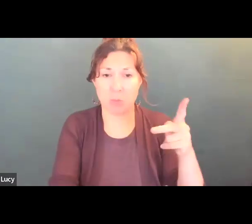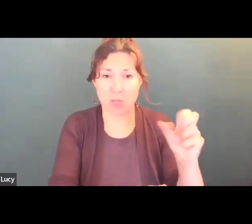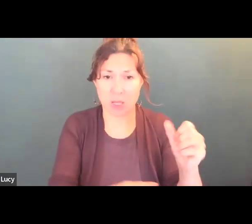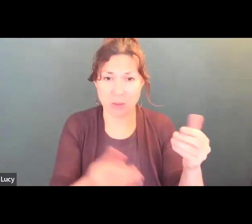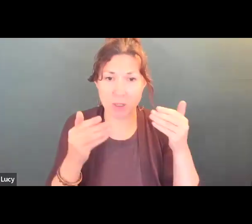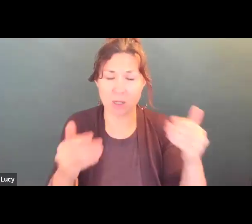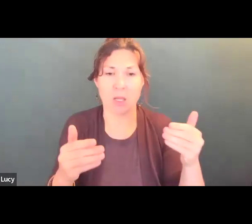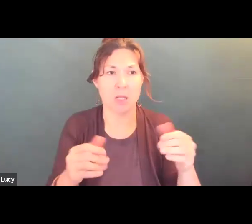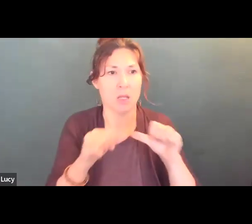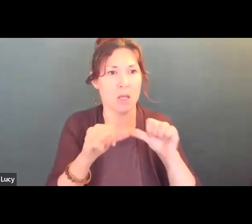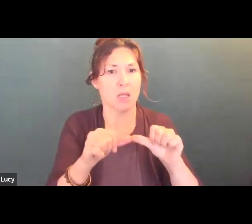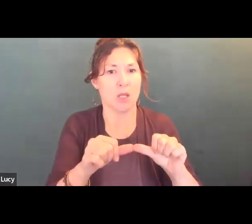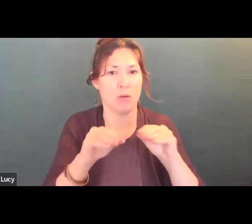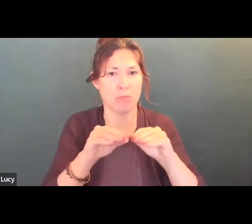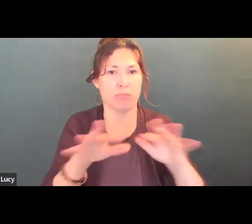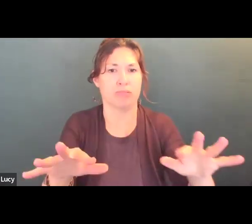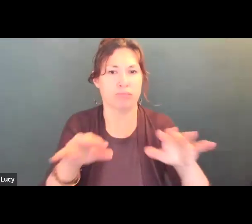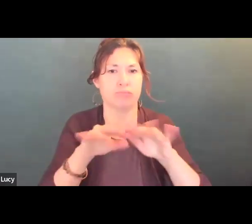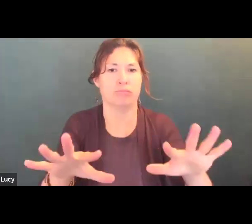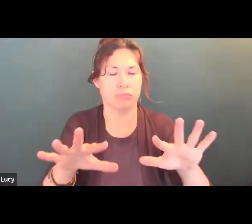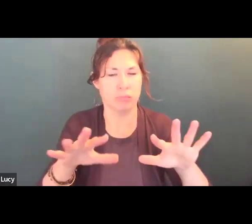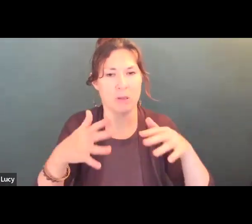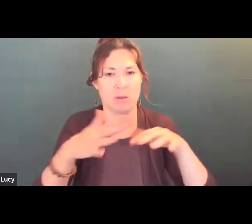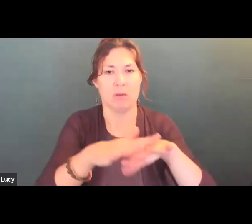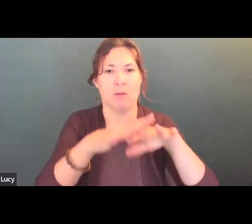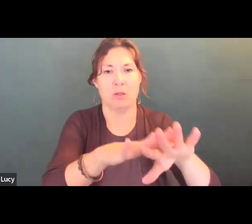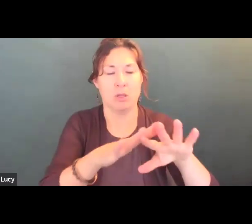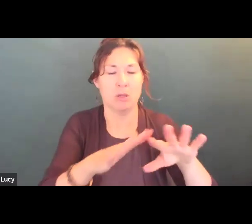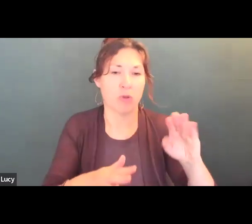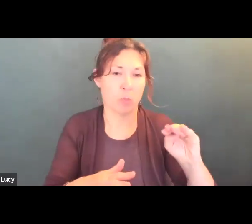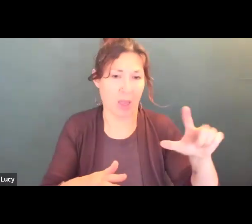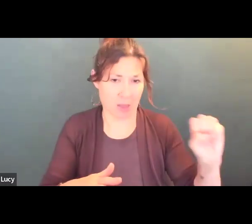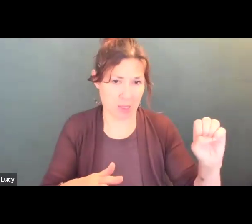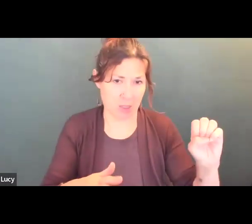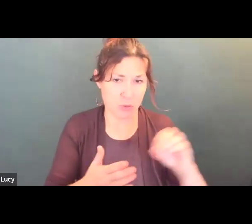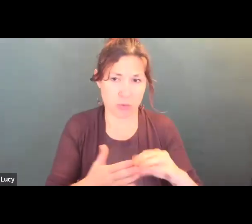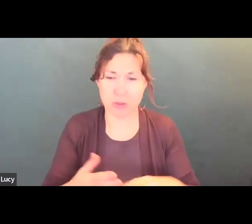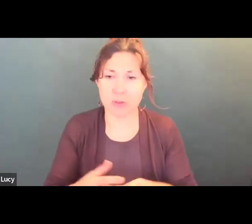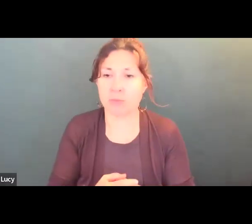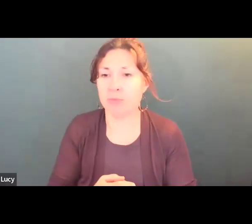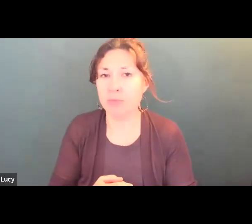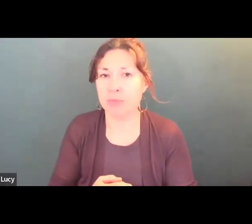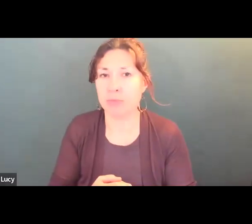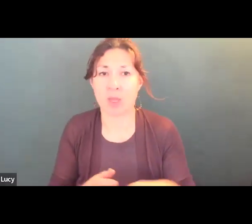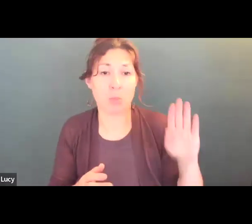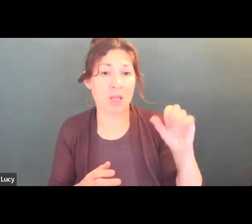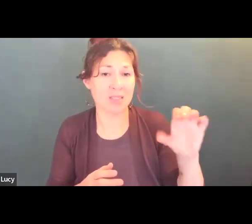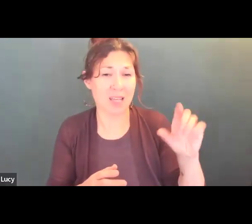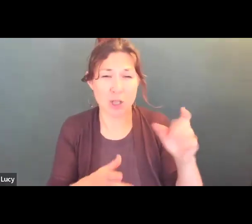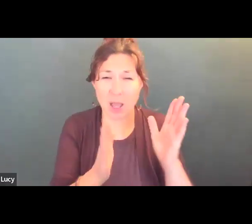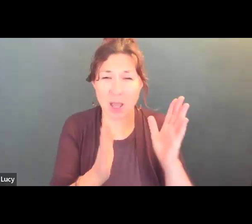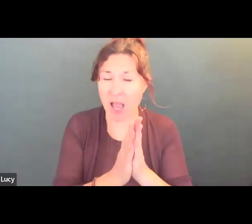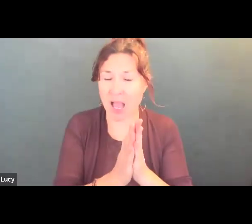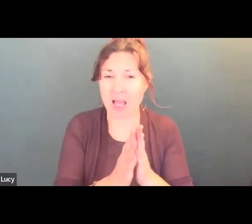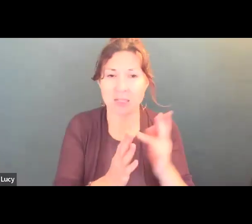further implementation of the inclusion plan for multilingual learners. The school committee should ask to see specific